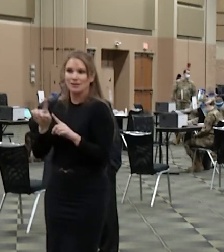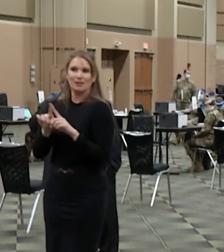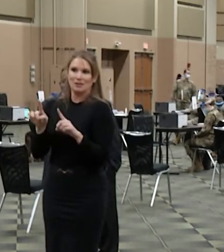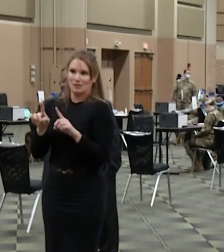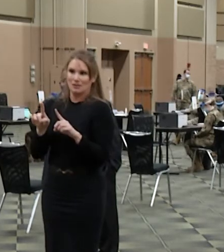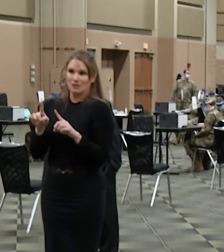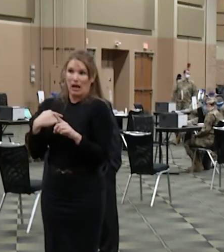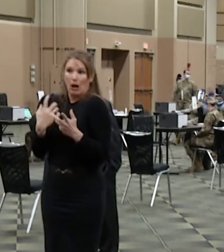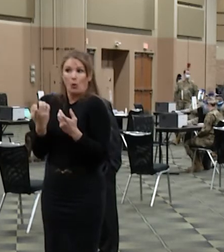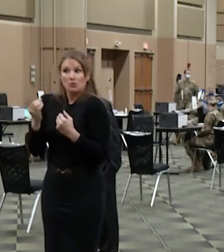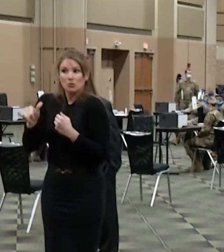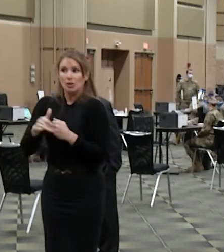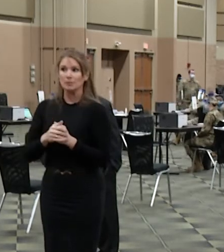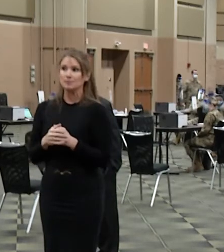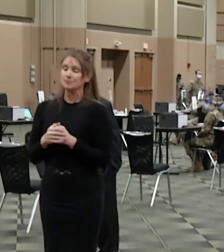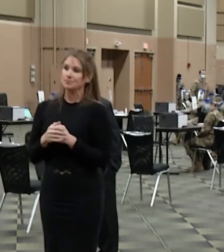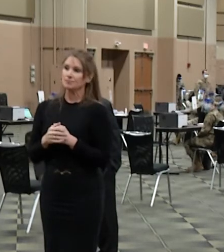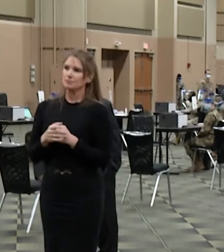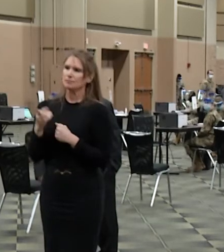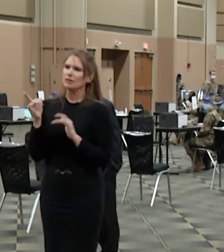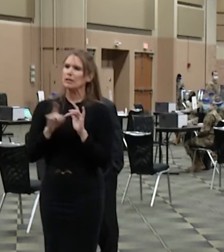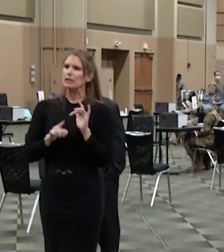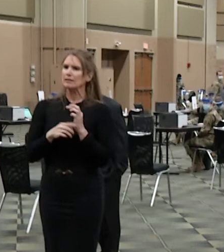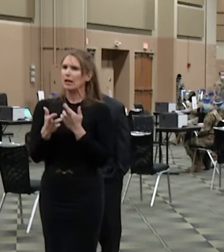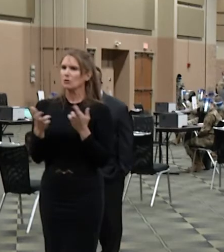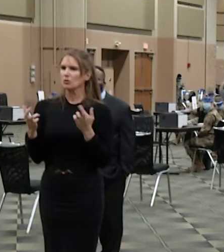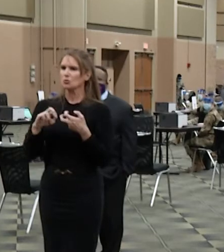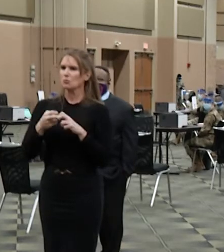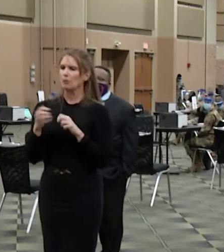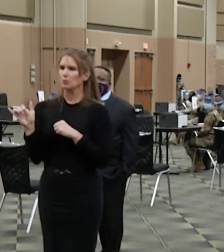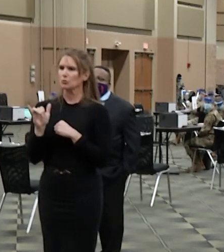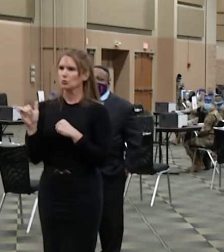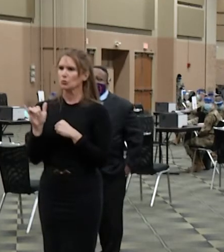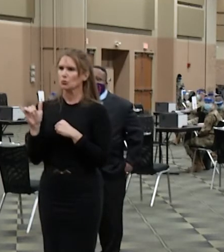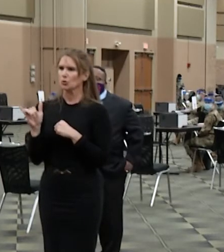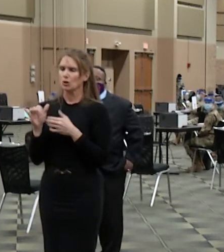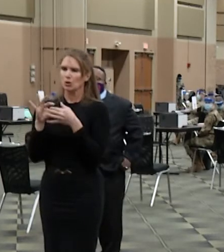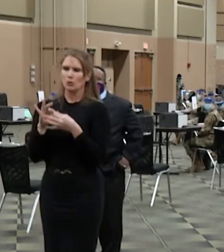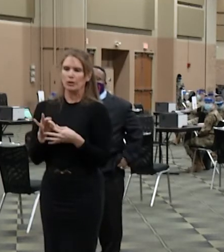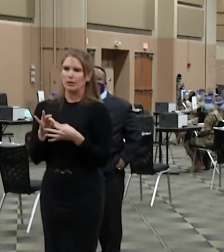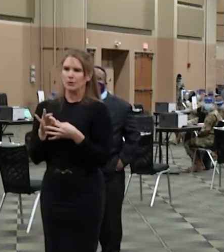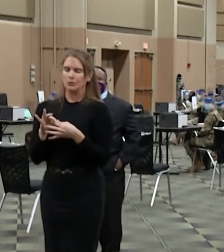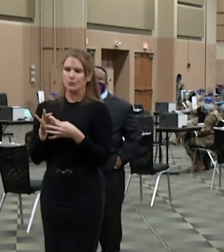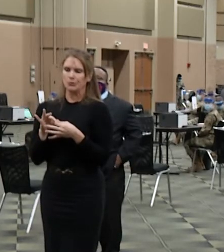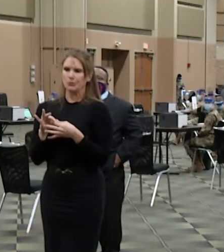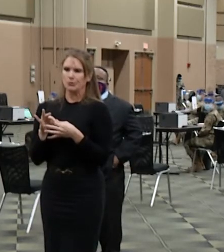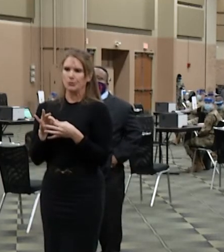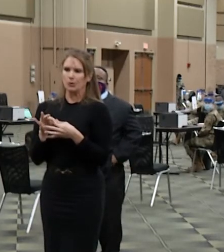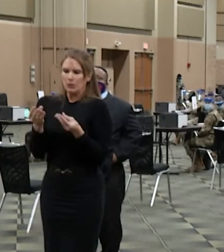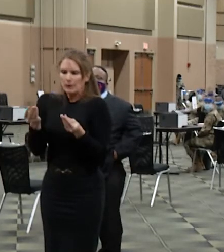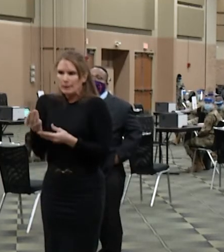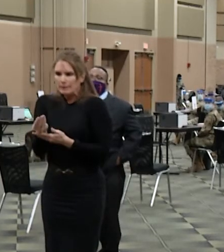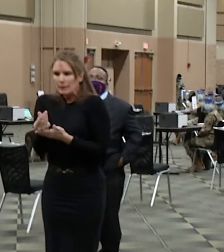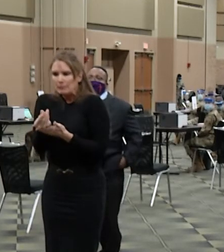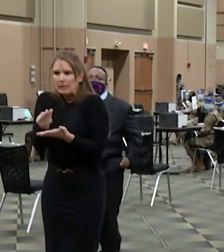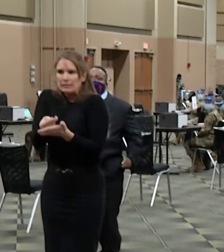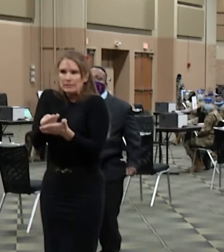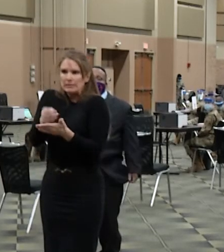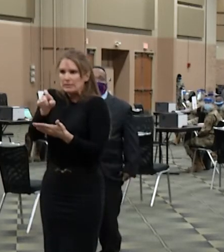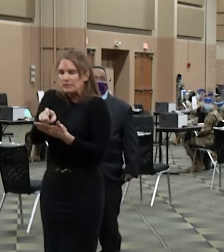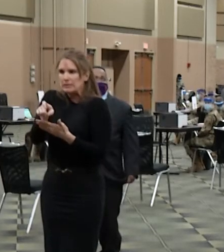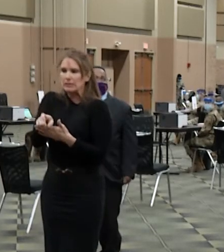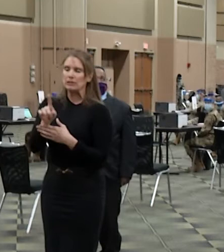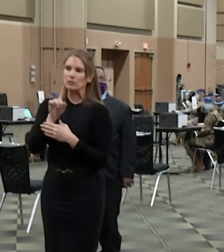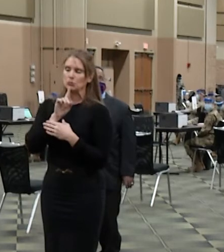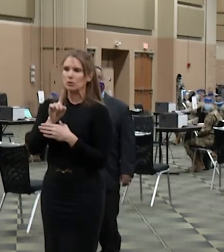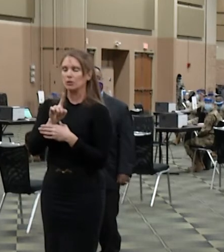exactly what I would like to do. Is lack of resources also an issue, just in the sense of the money that you need in order